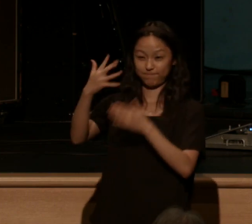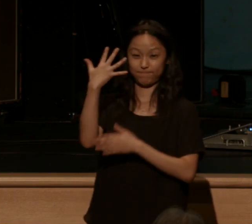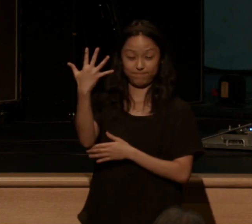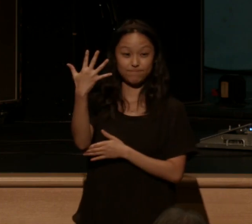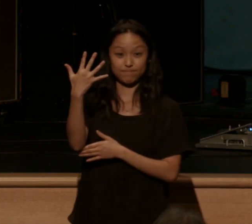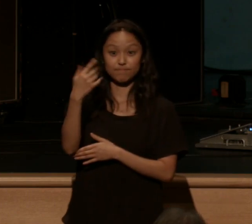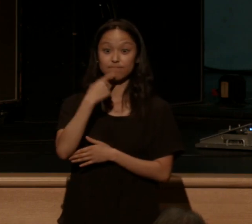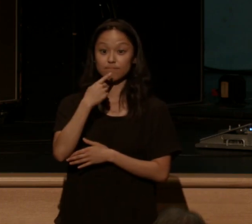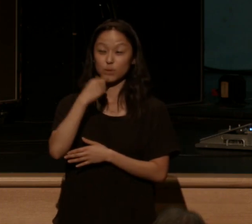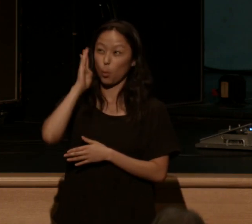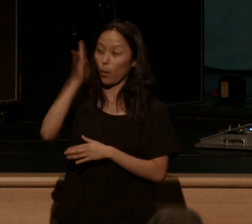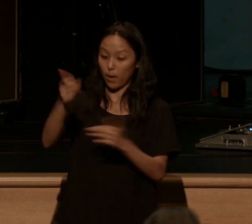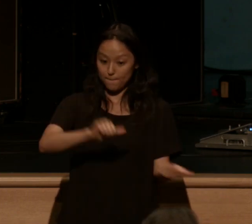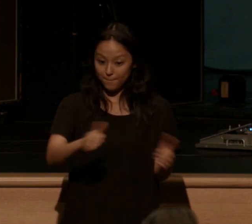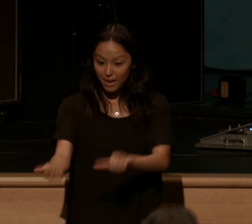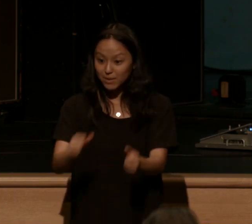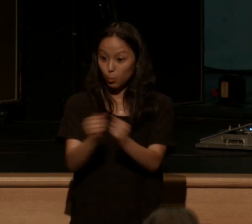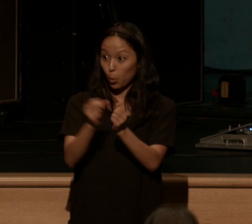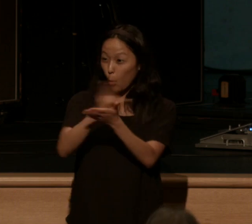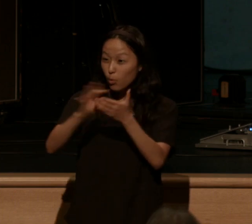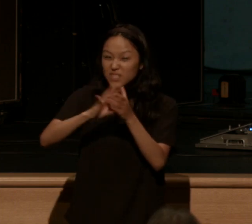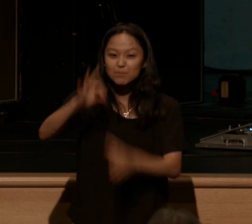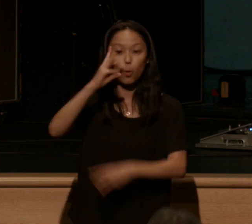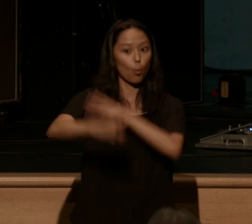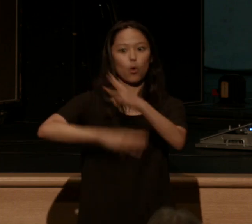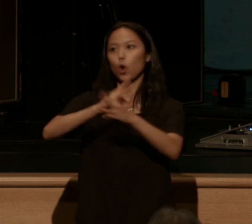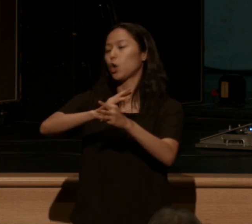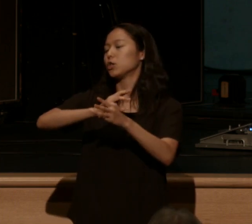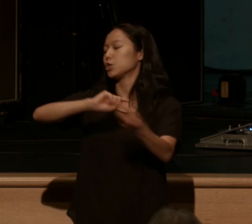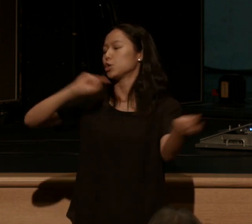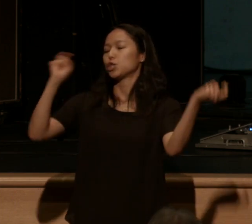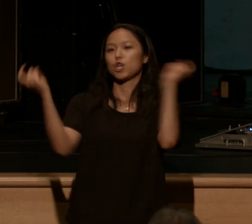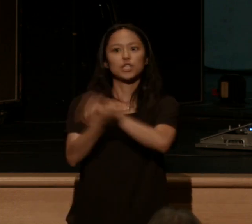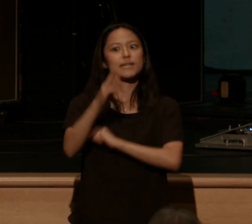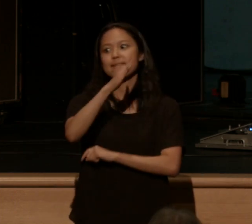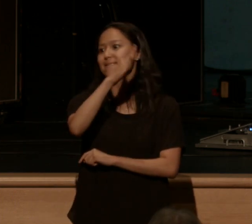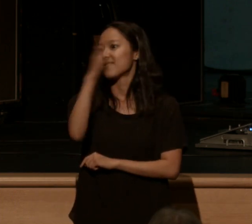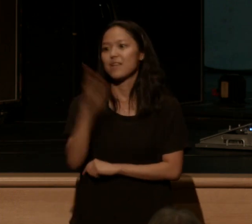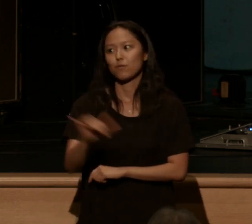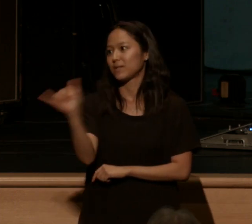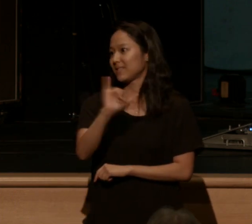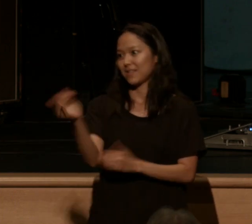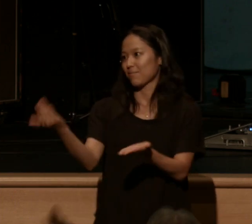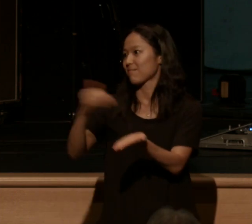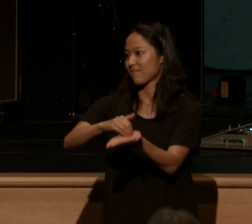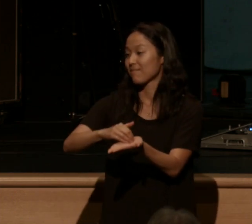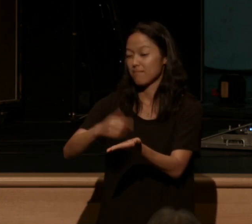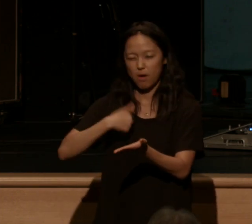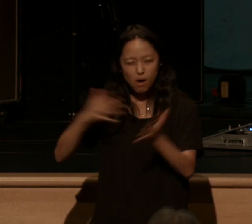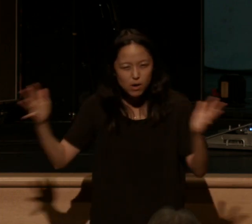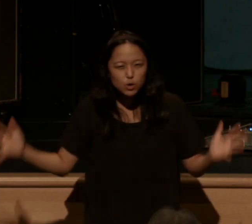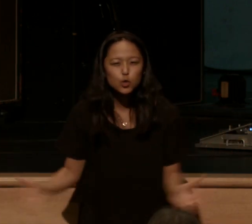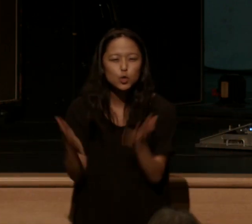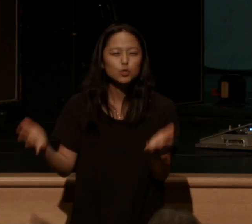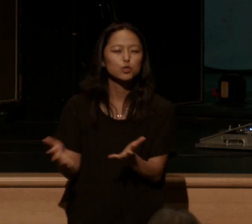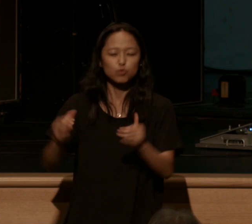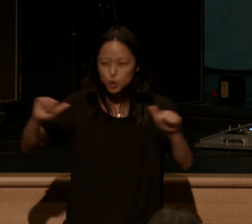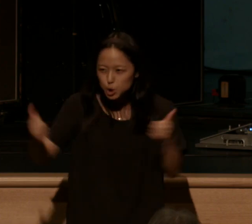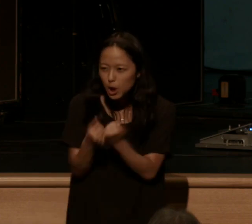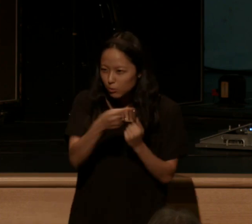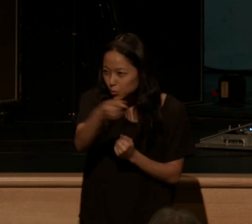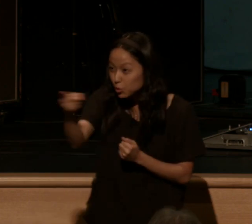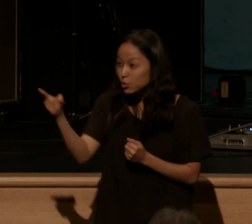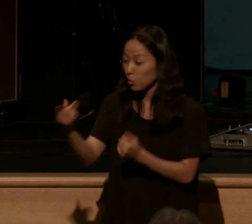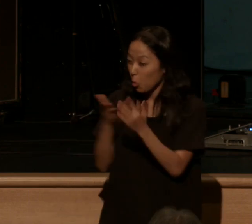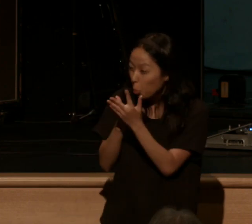5, you'll be baptized with the Holy Spirit. The world would never be the same. Again, I encourage you, I challenge you, as we